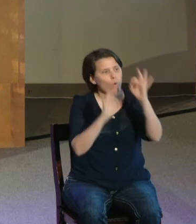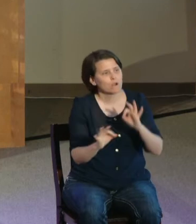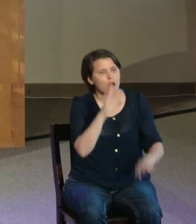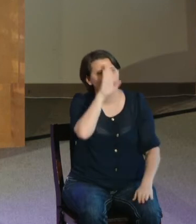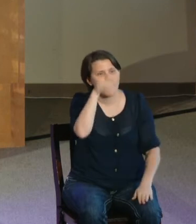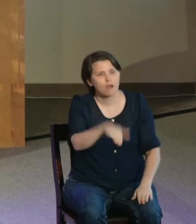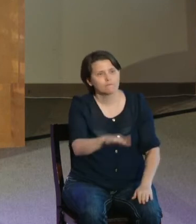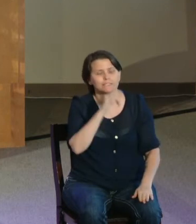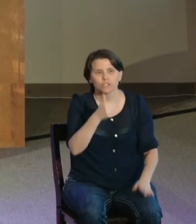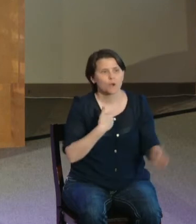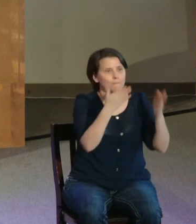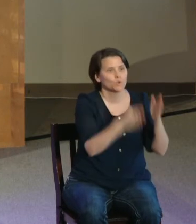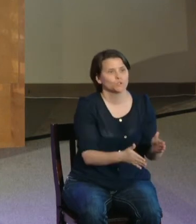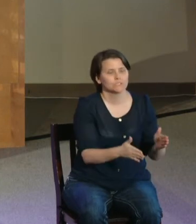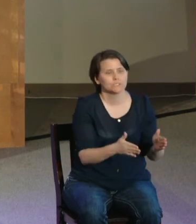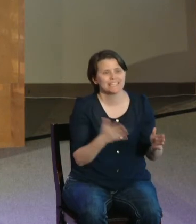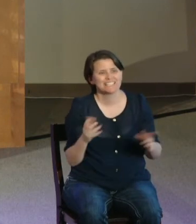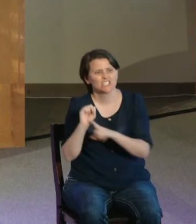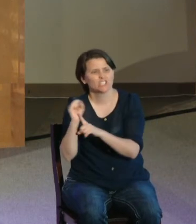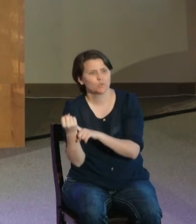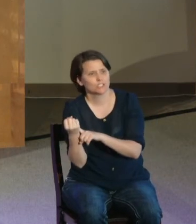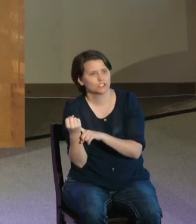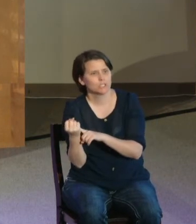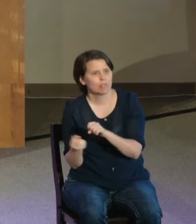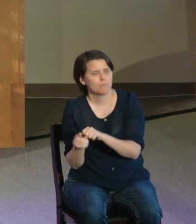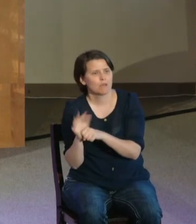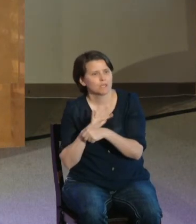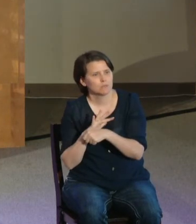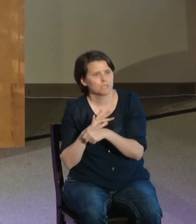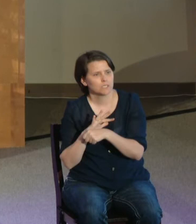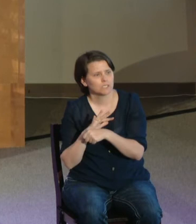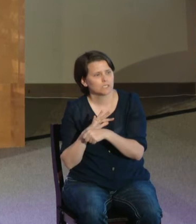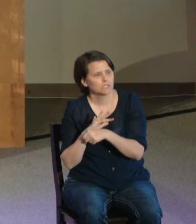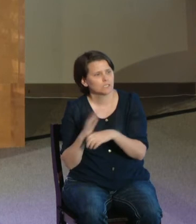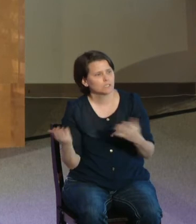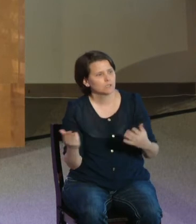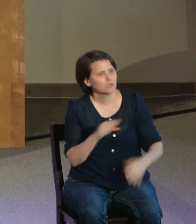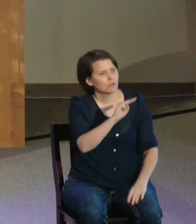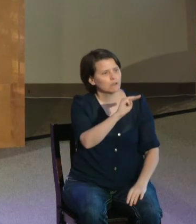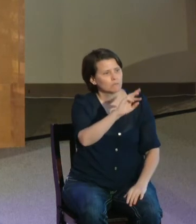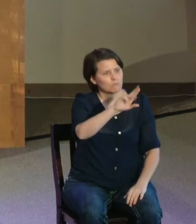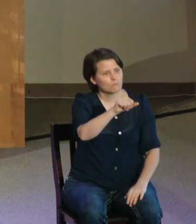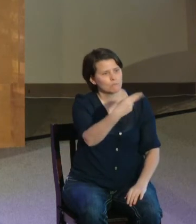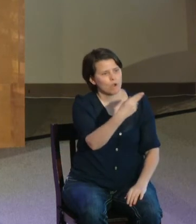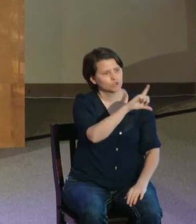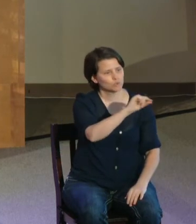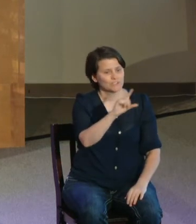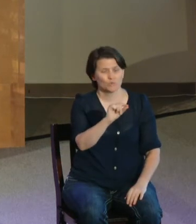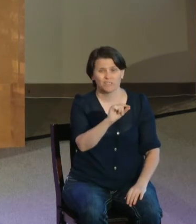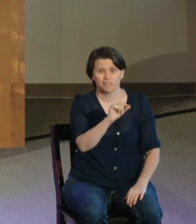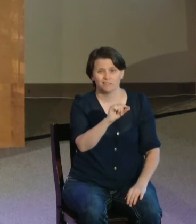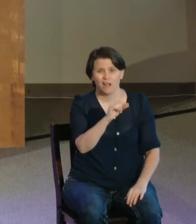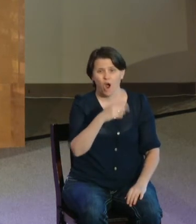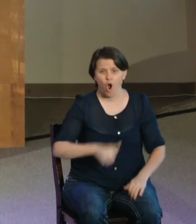are again. But remember, back in March 2020, it upended our lives. Upended our lives.